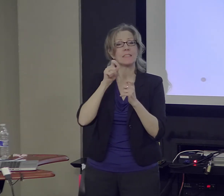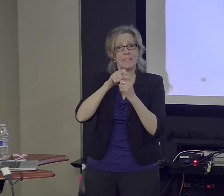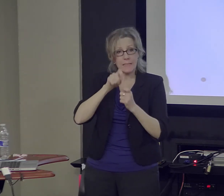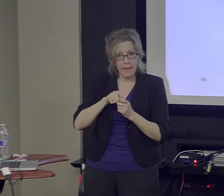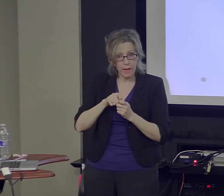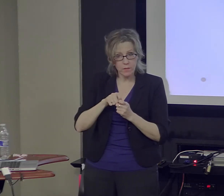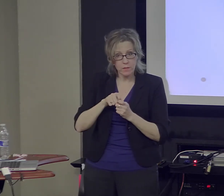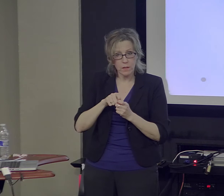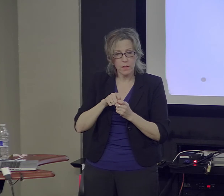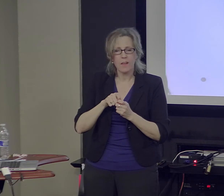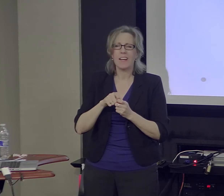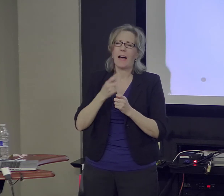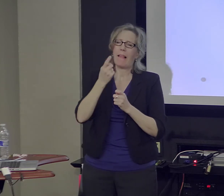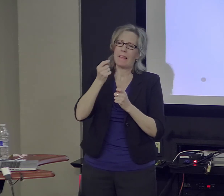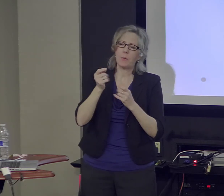details were understood